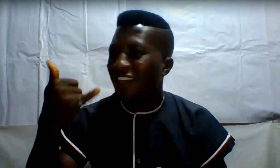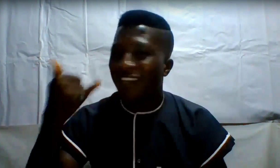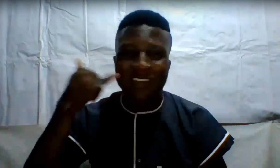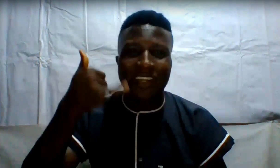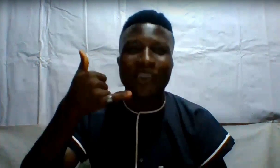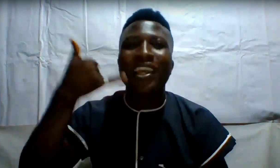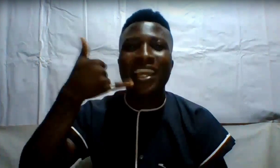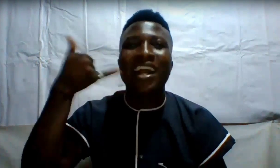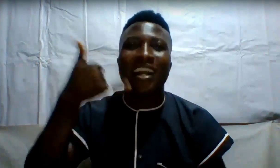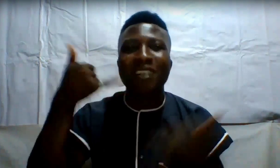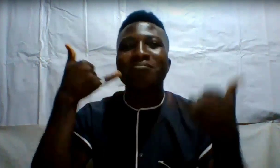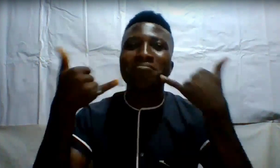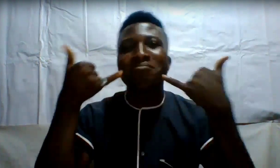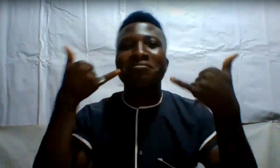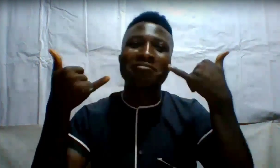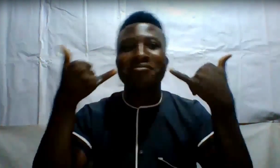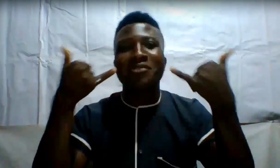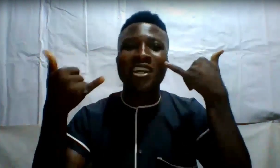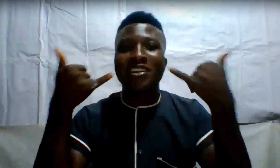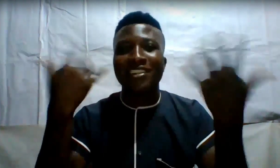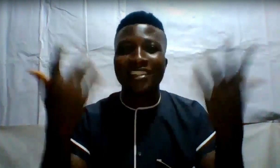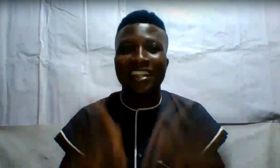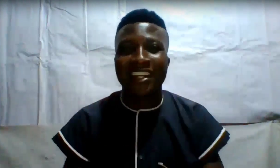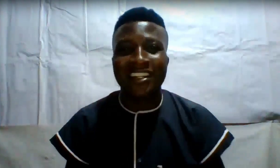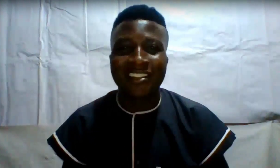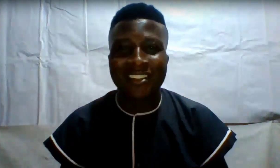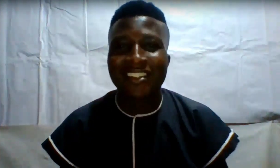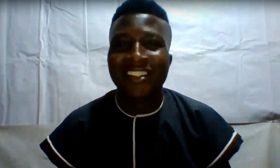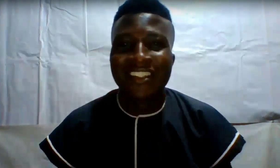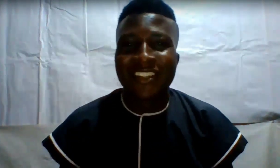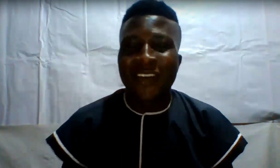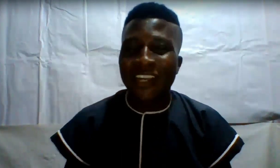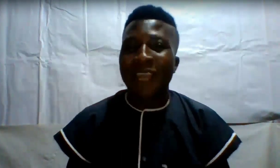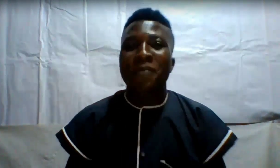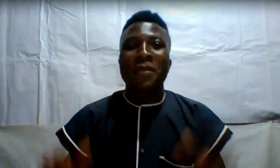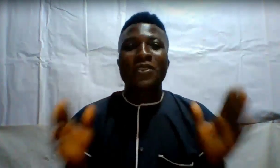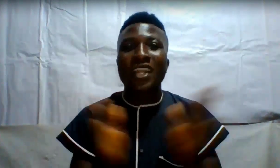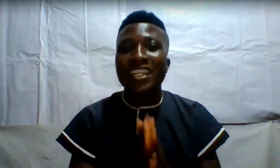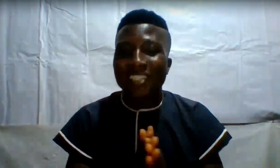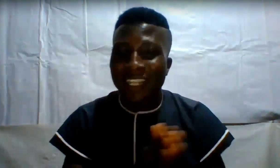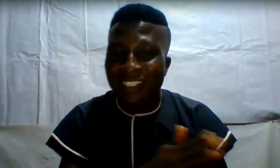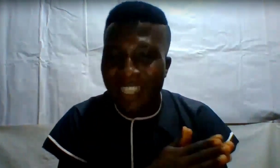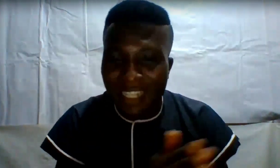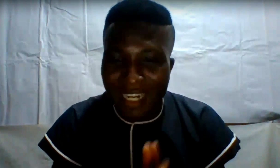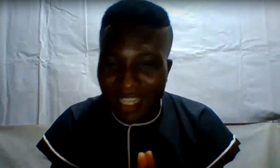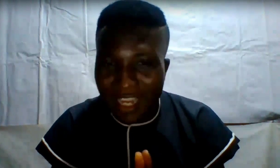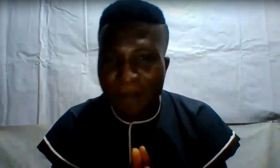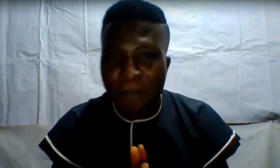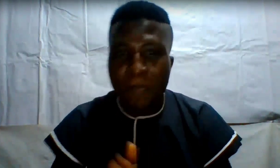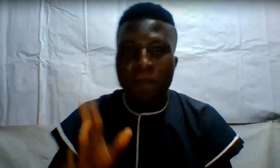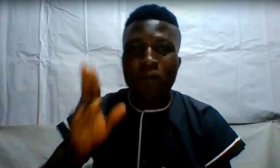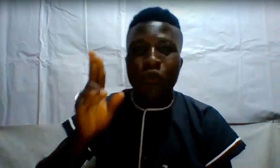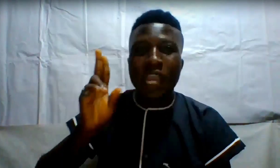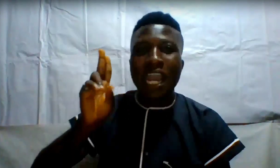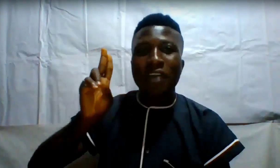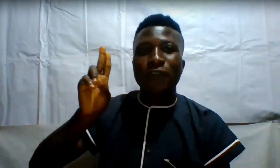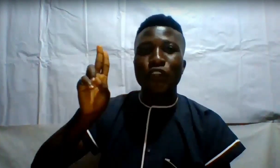yeah. Okay. So let's take that again. We have you, your index